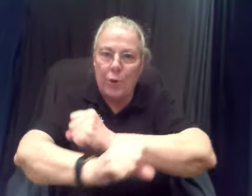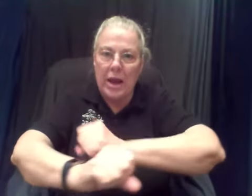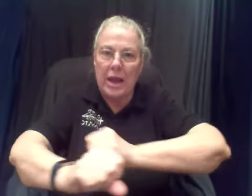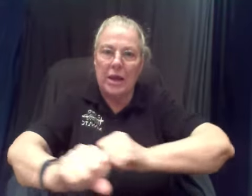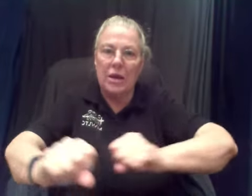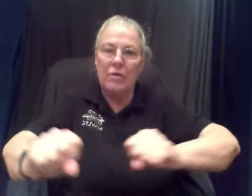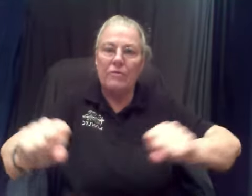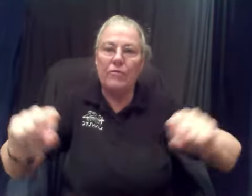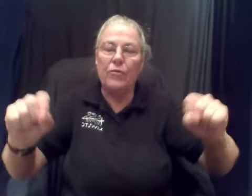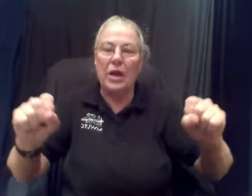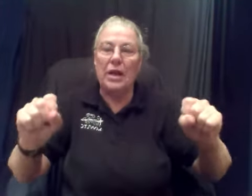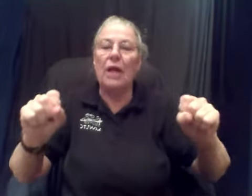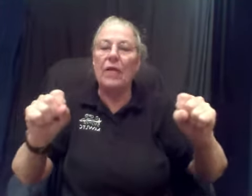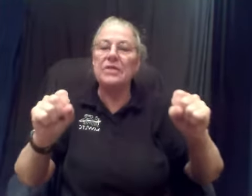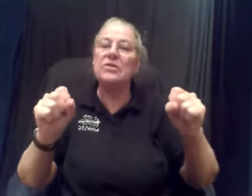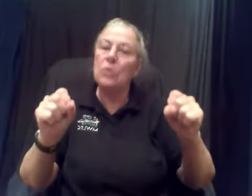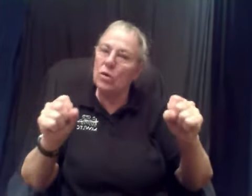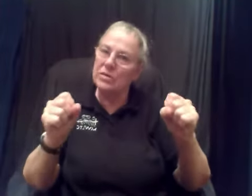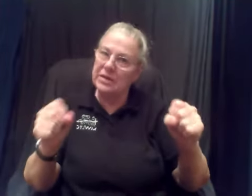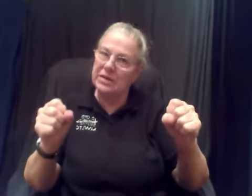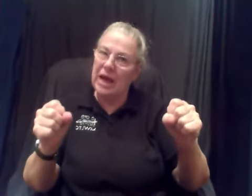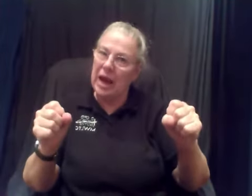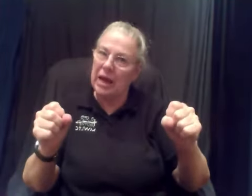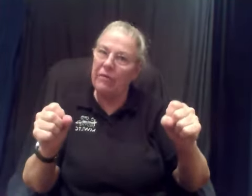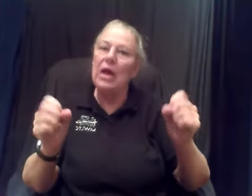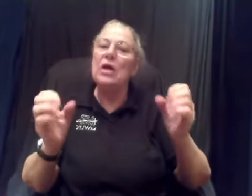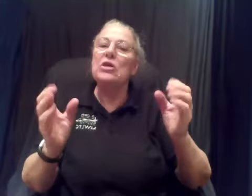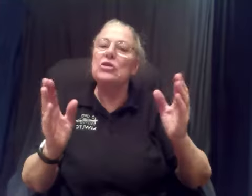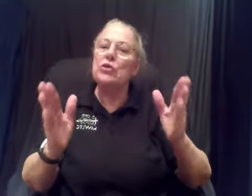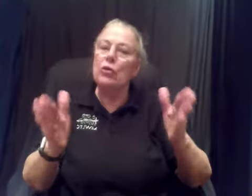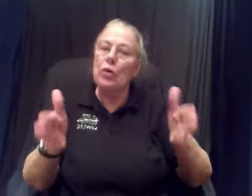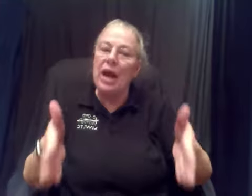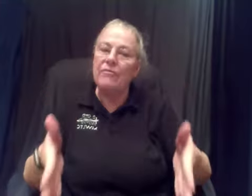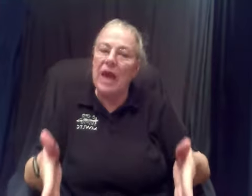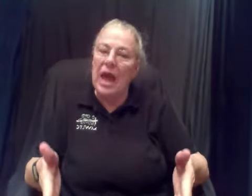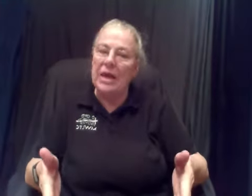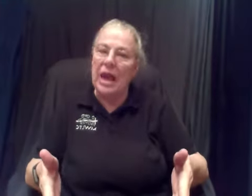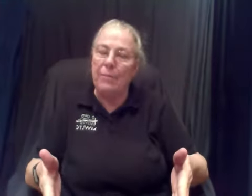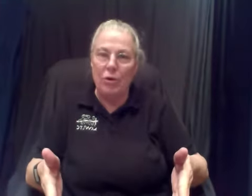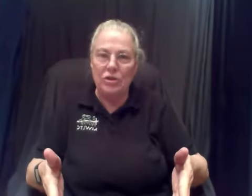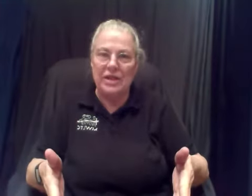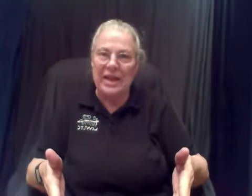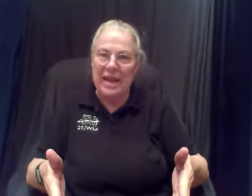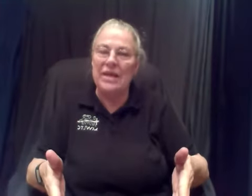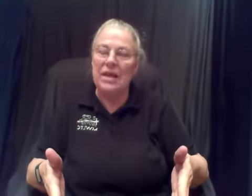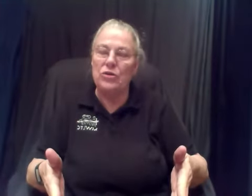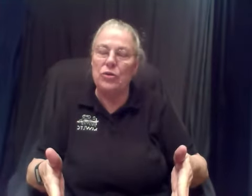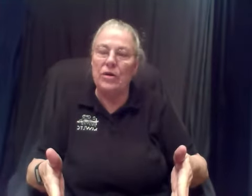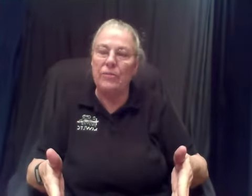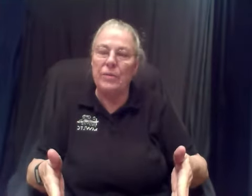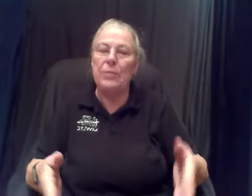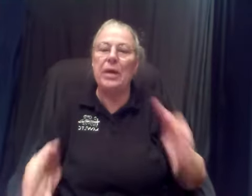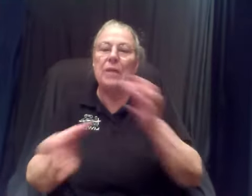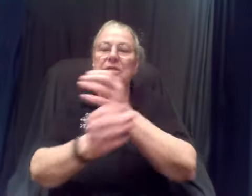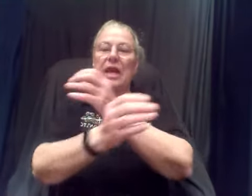breaking free. Now that's the word save, so you have to add a person ending to it to become savior.